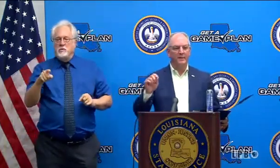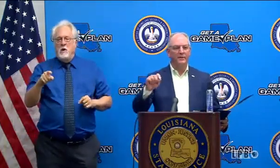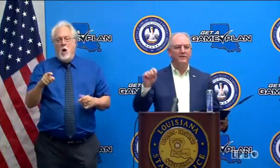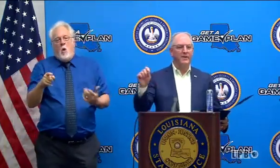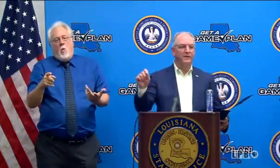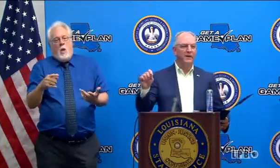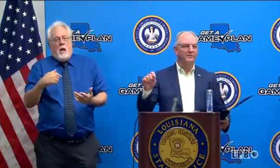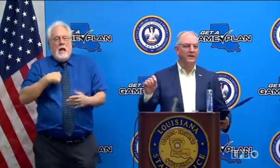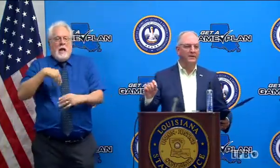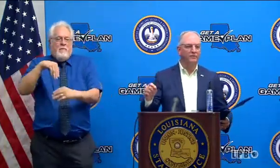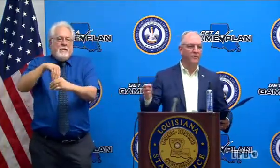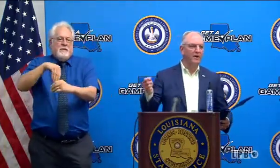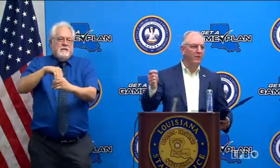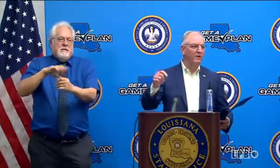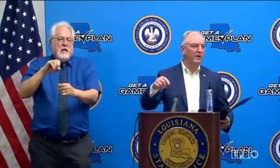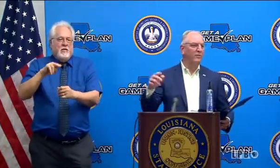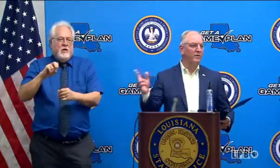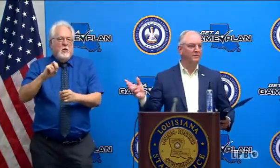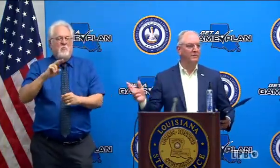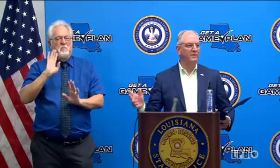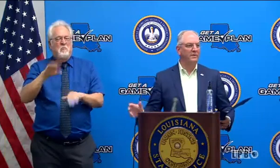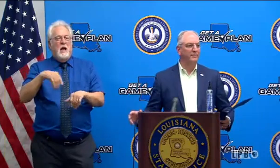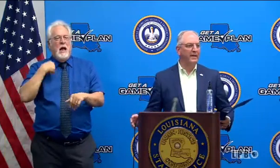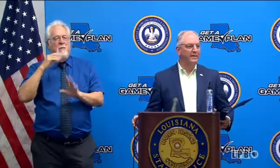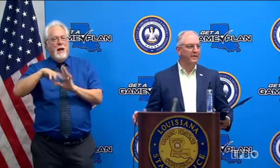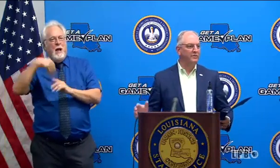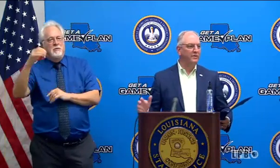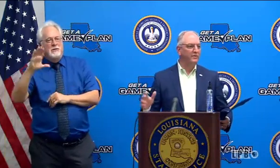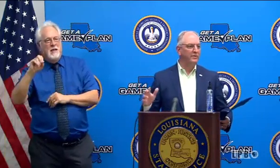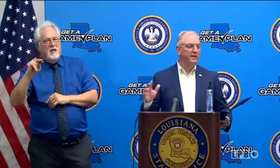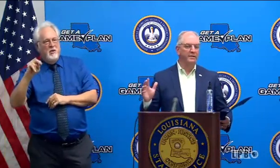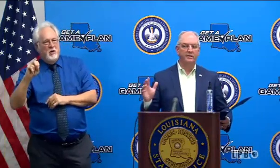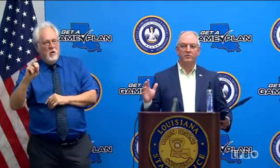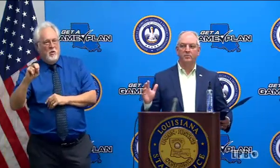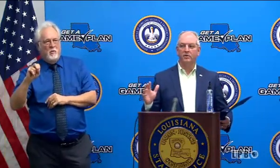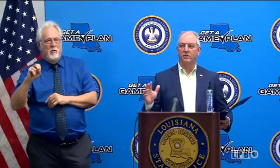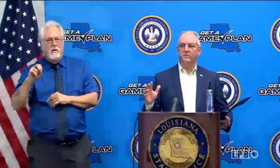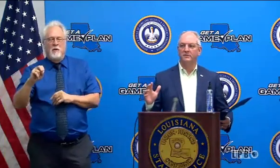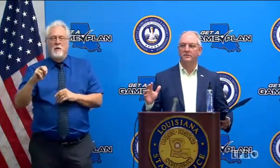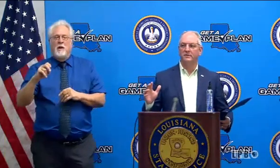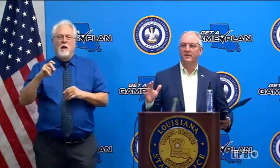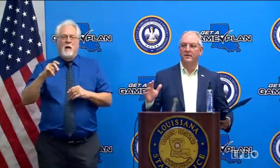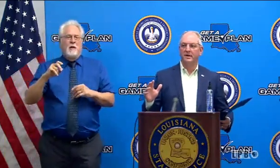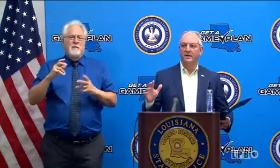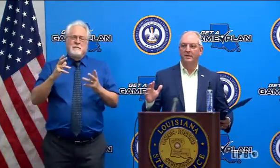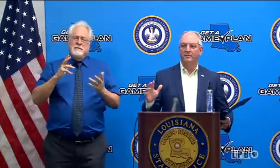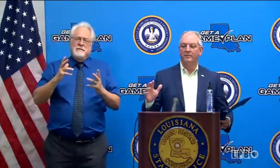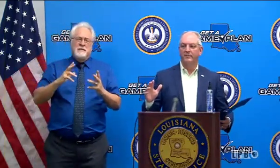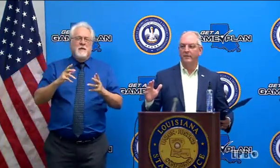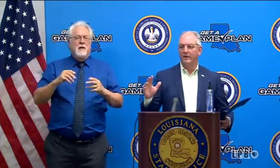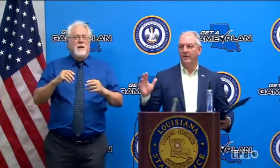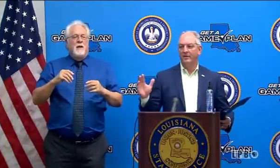well, I'm either inside or outside, therefore I will or I won't pay attention or take the necessary precautions.